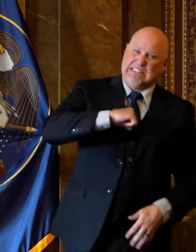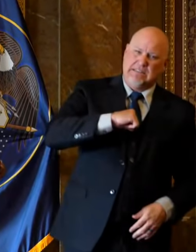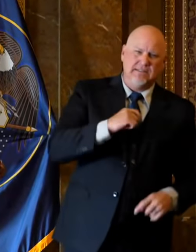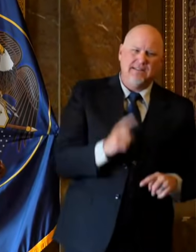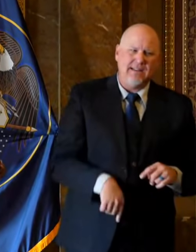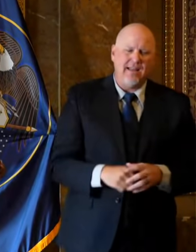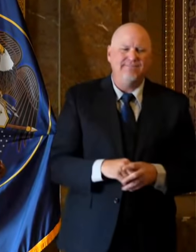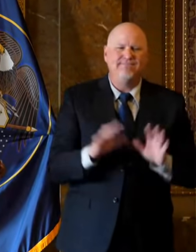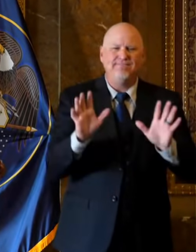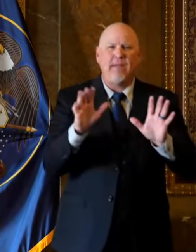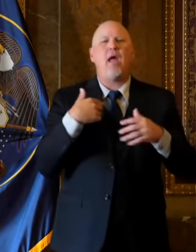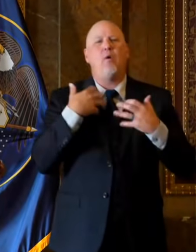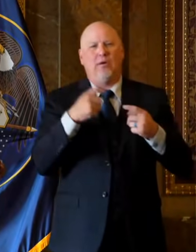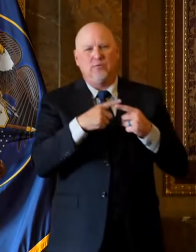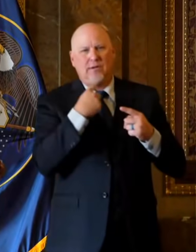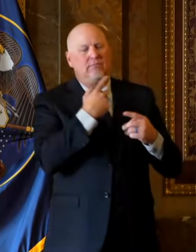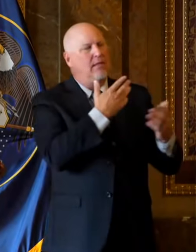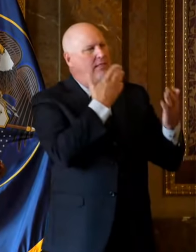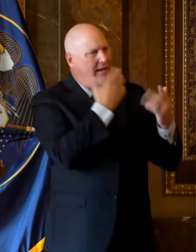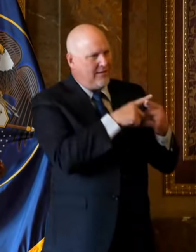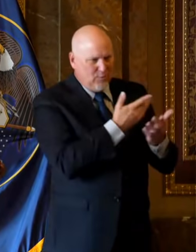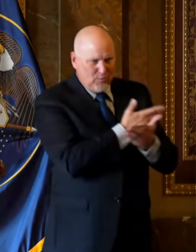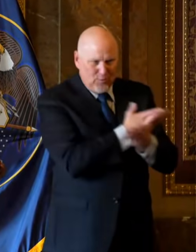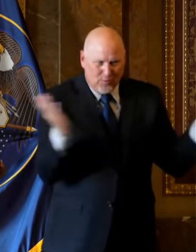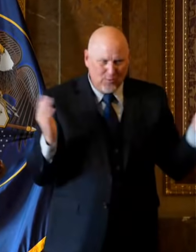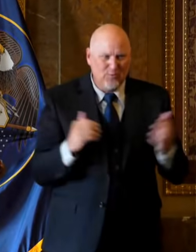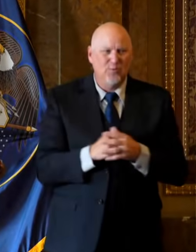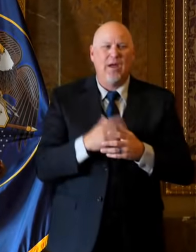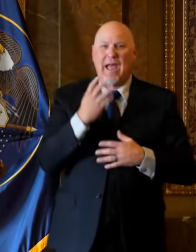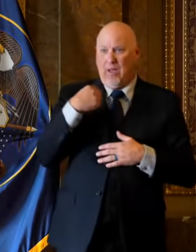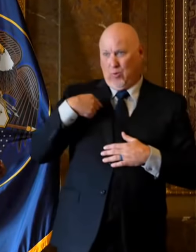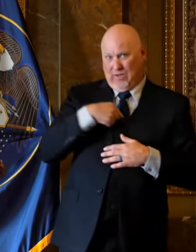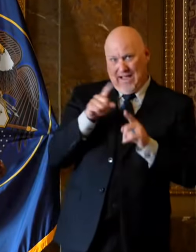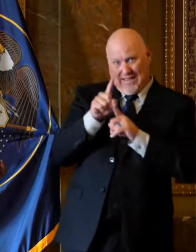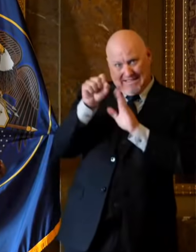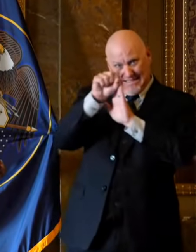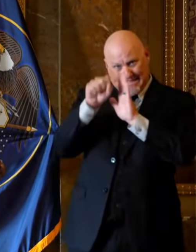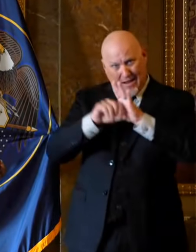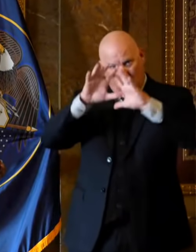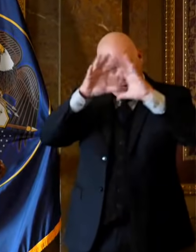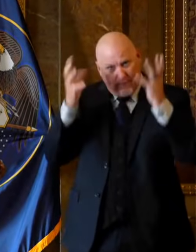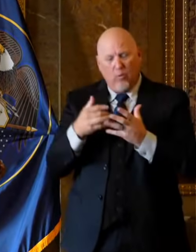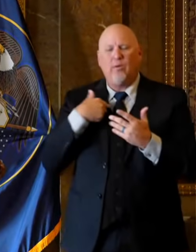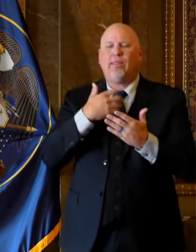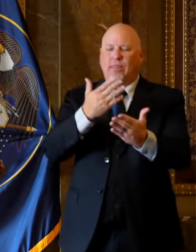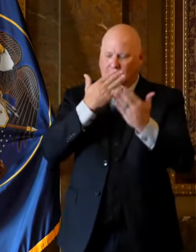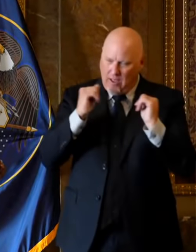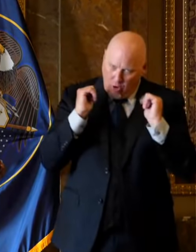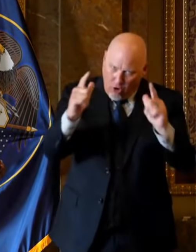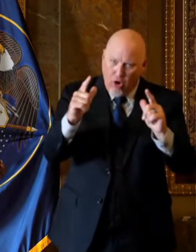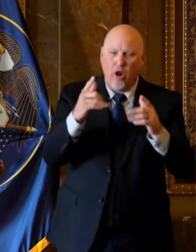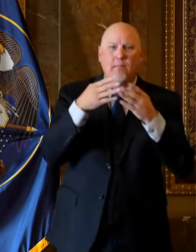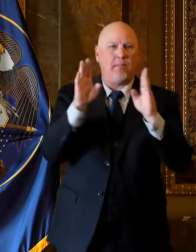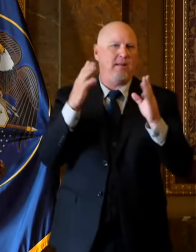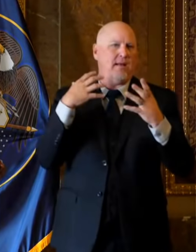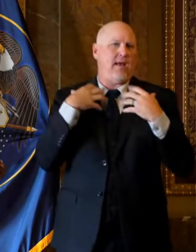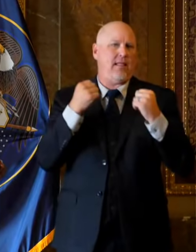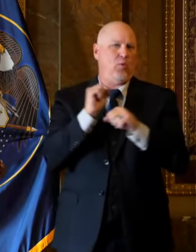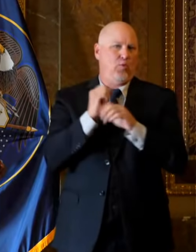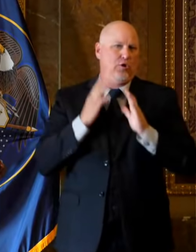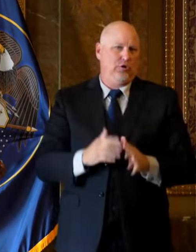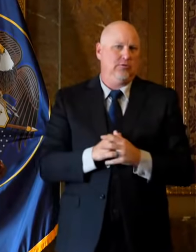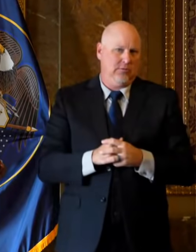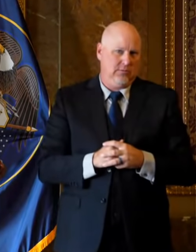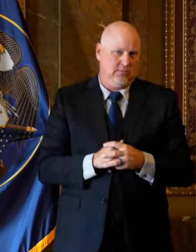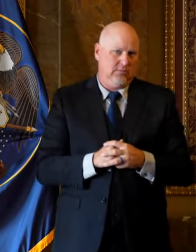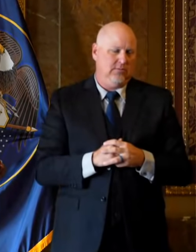gratitude of everybody throughout the state. Keep up the good work, my friends in public health. Keep up the